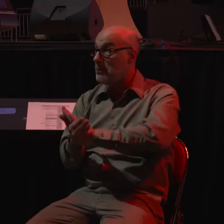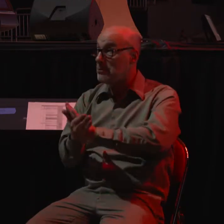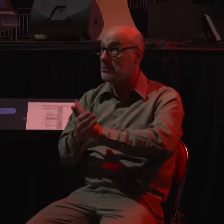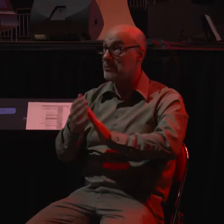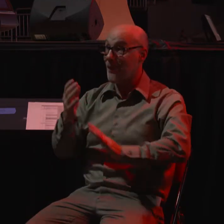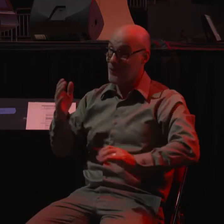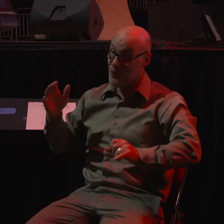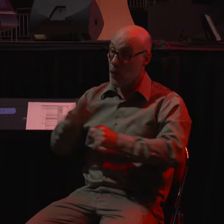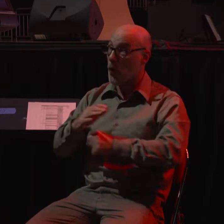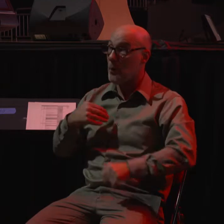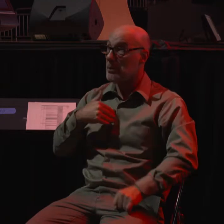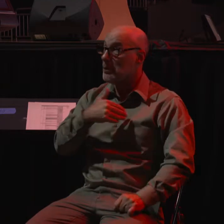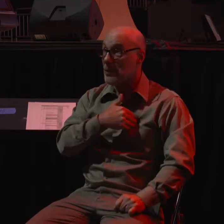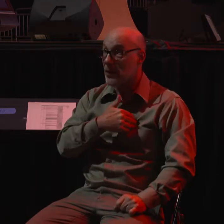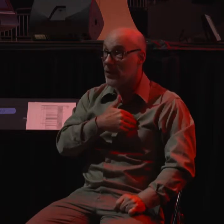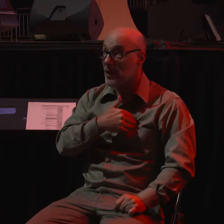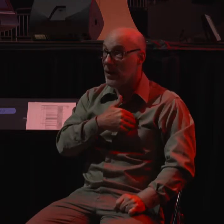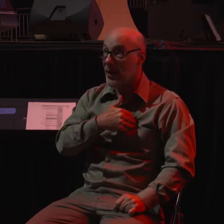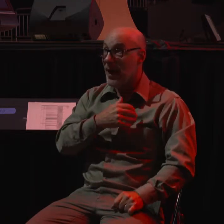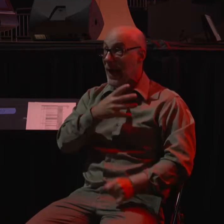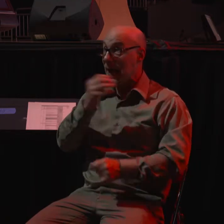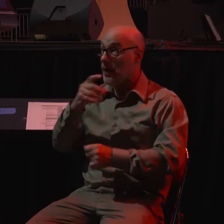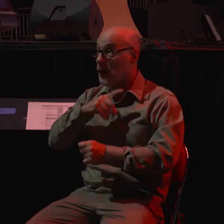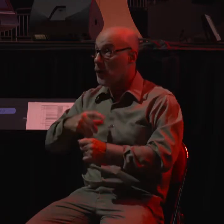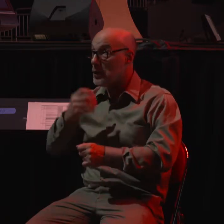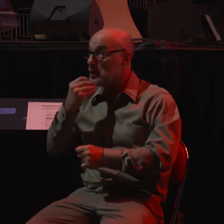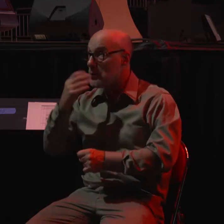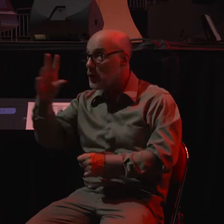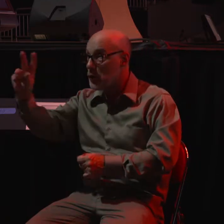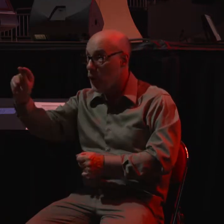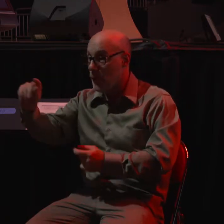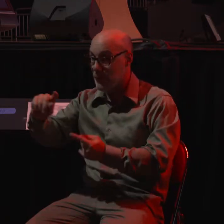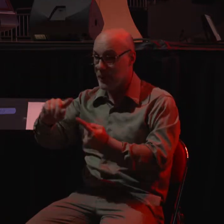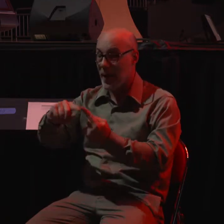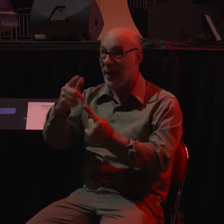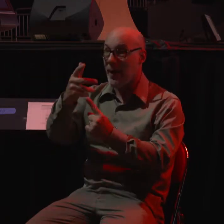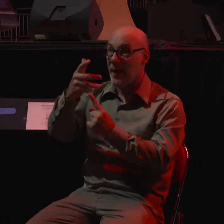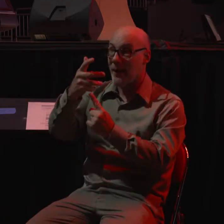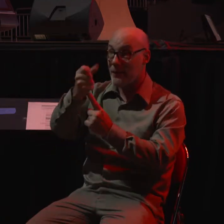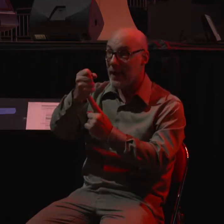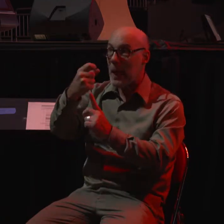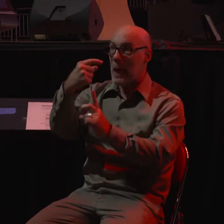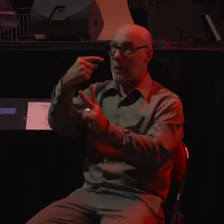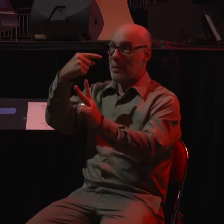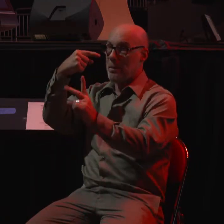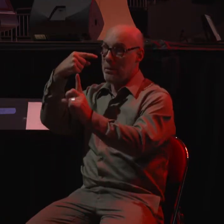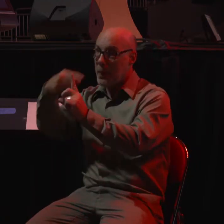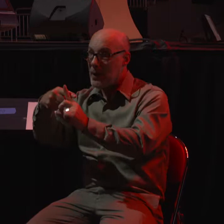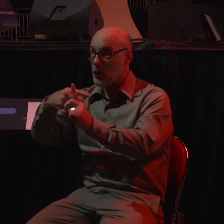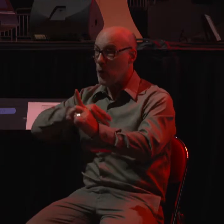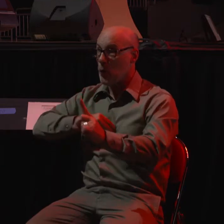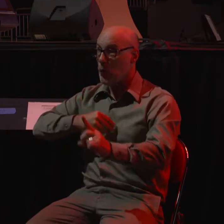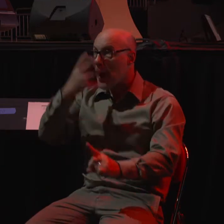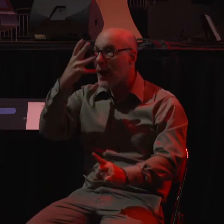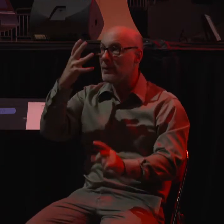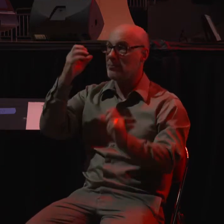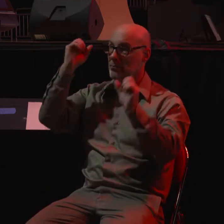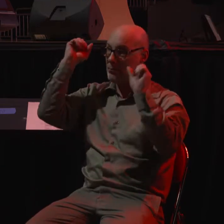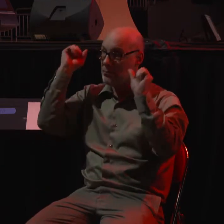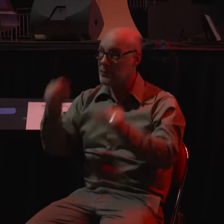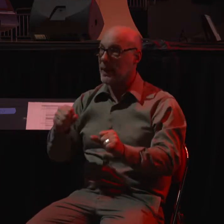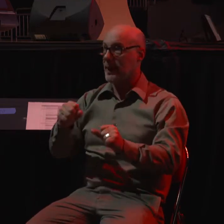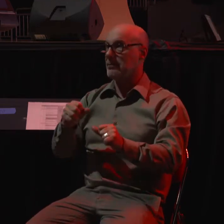table was by faith and by racial caste. Yeah. Okay? Faith and racial